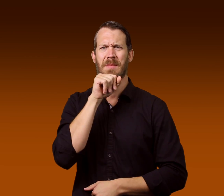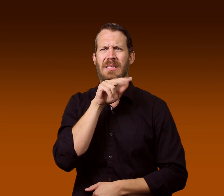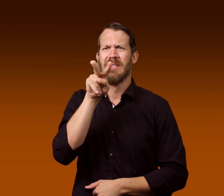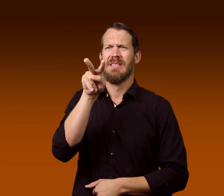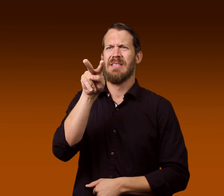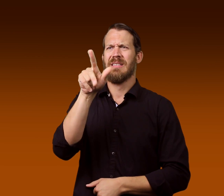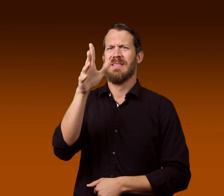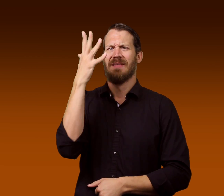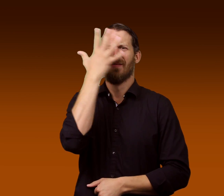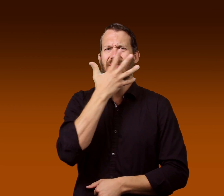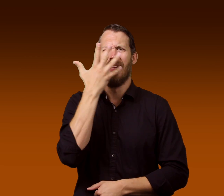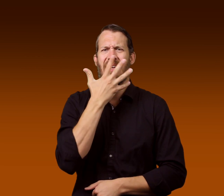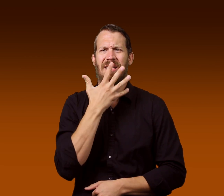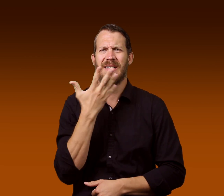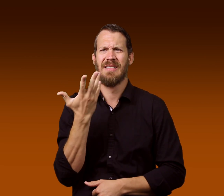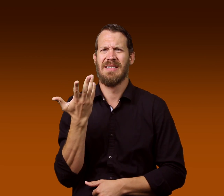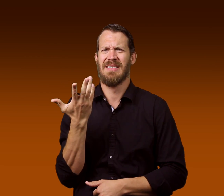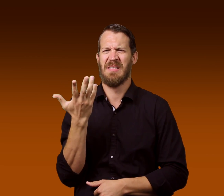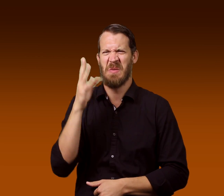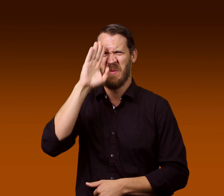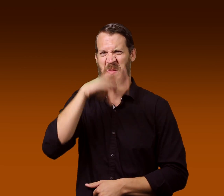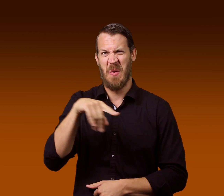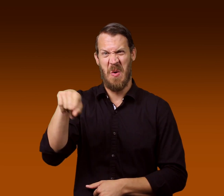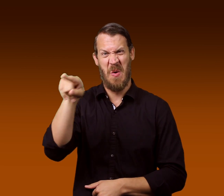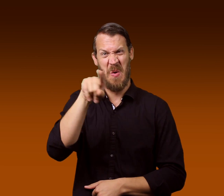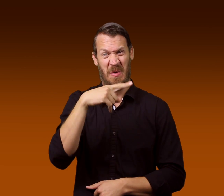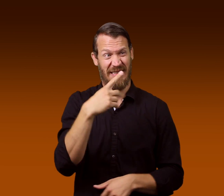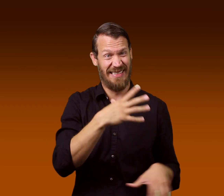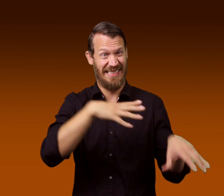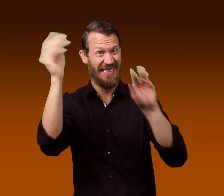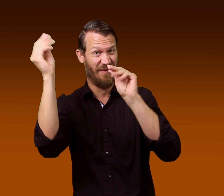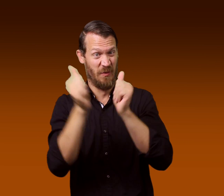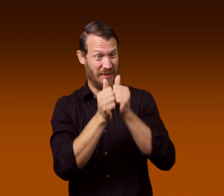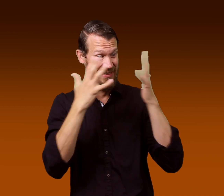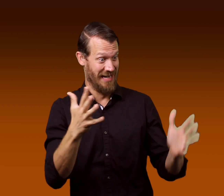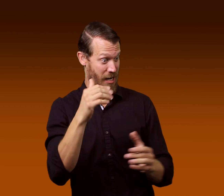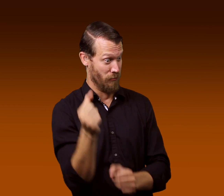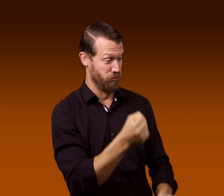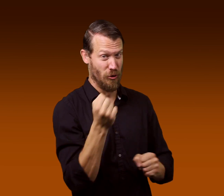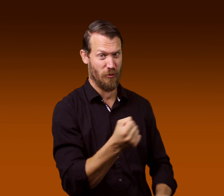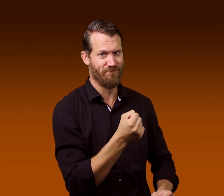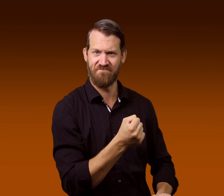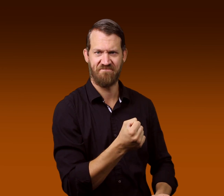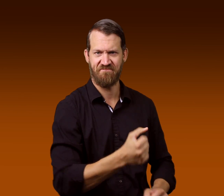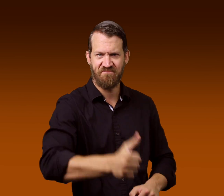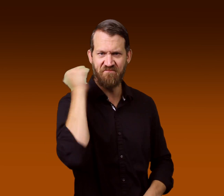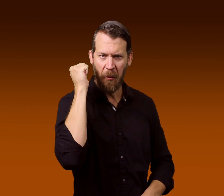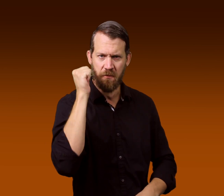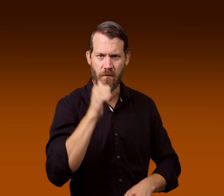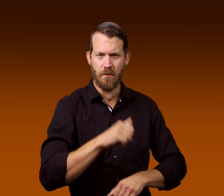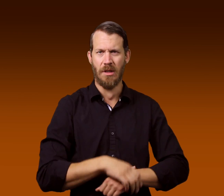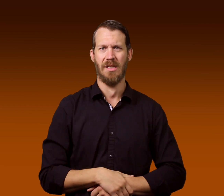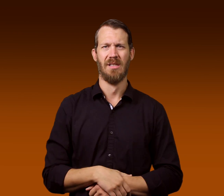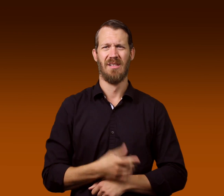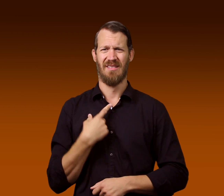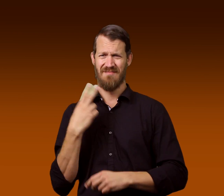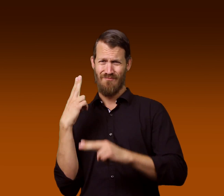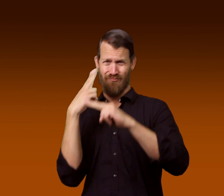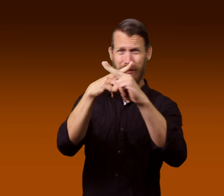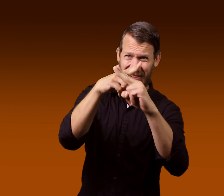done worse to my dog." The poor animal was nowhere to be found. The widow could tell by their faces that the